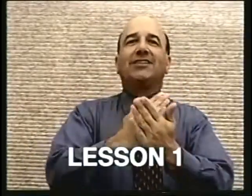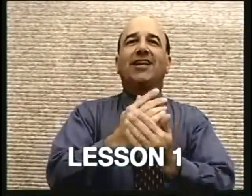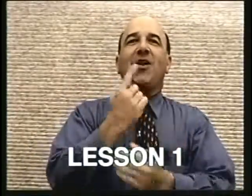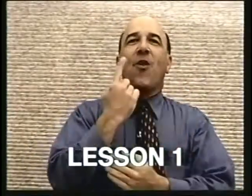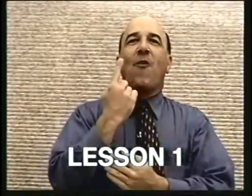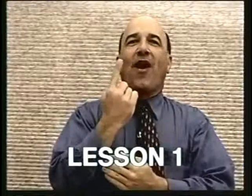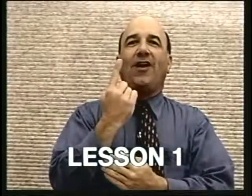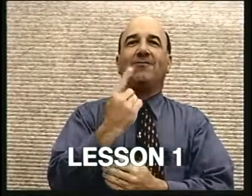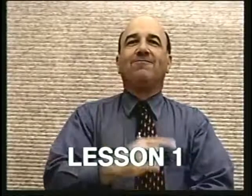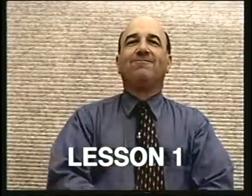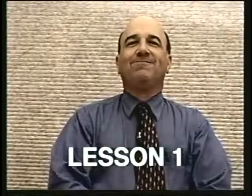Lesson 1.